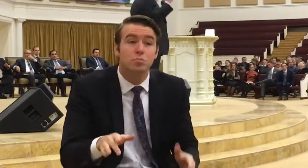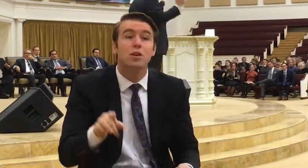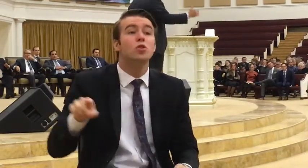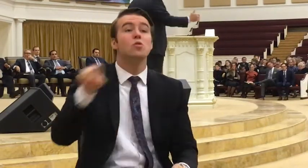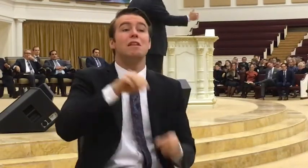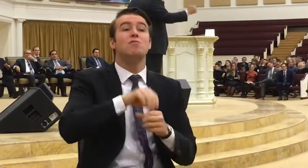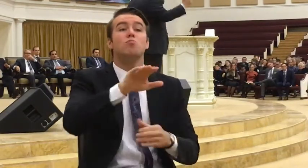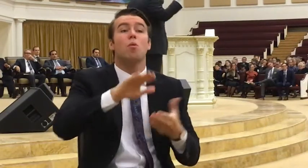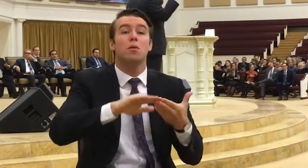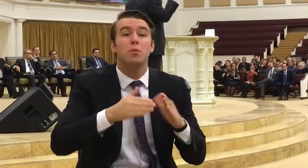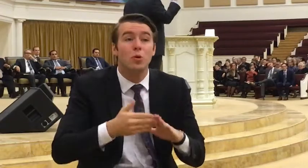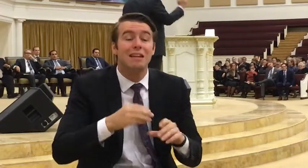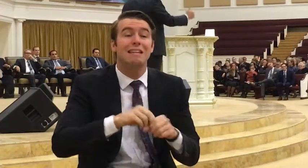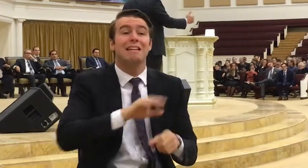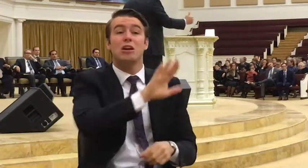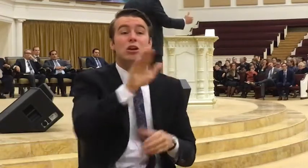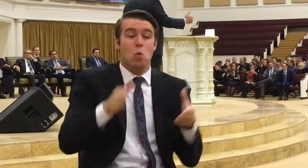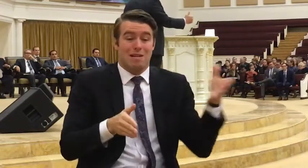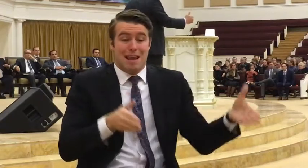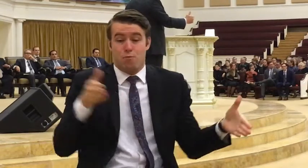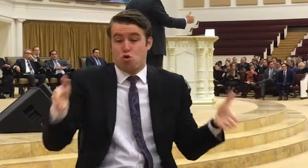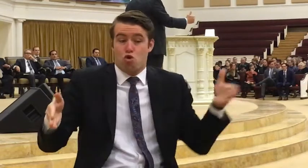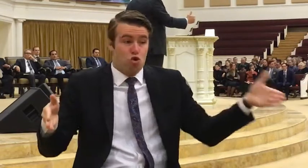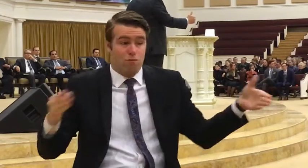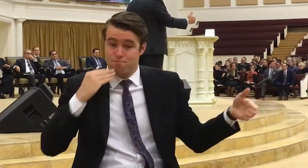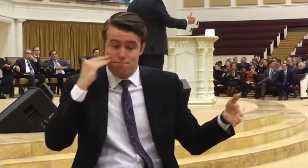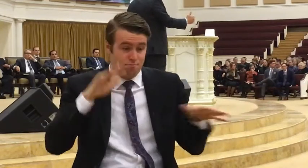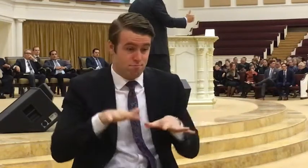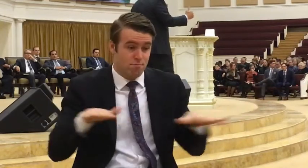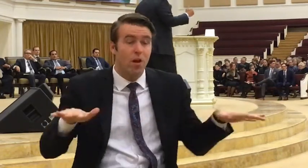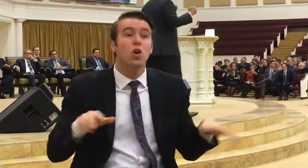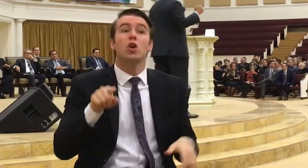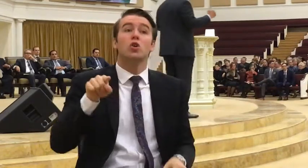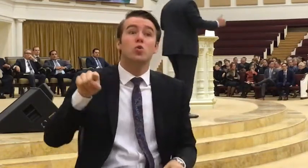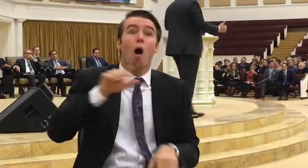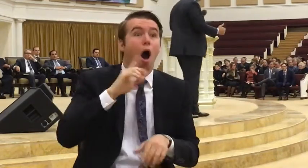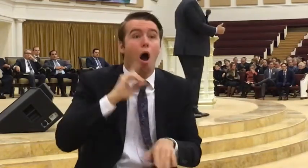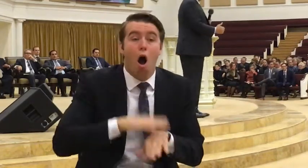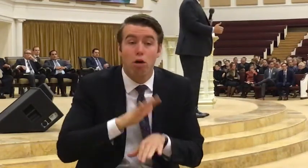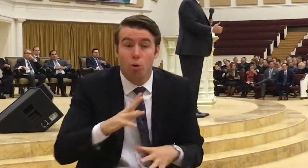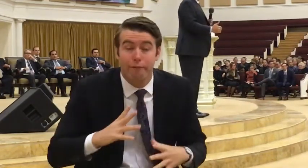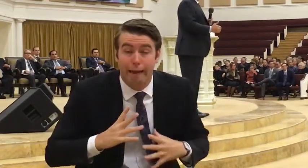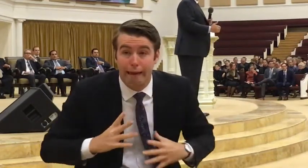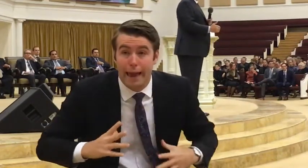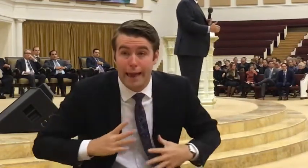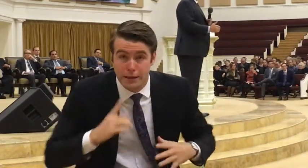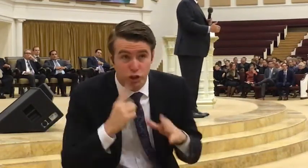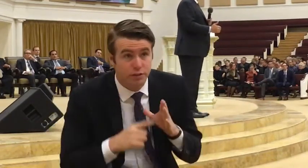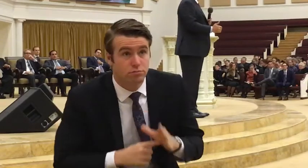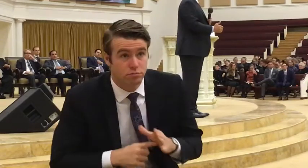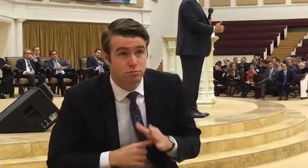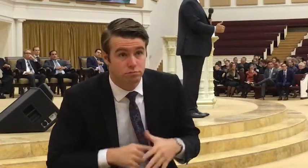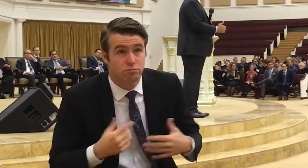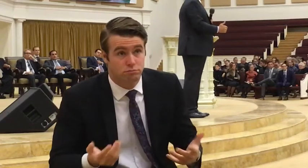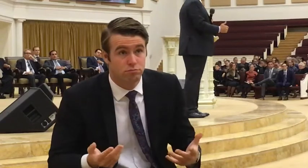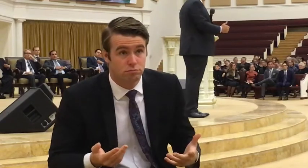in your community, you in your neighborhood, you on your vacation,